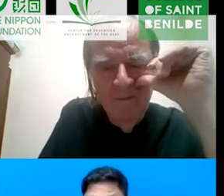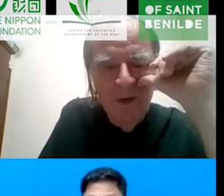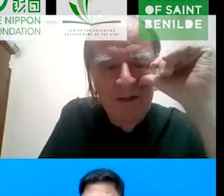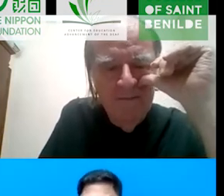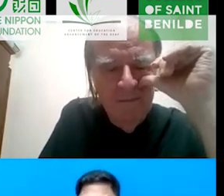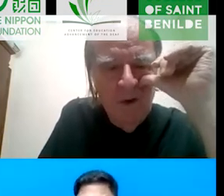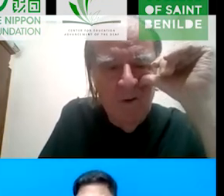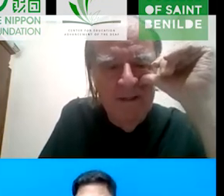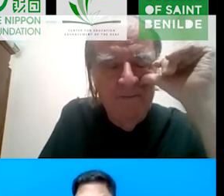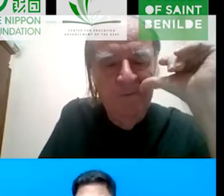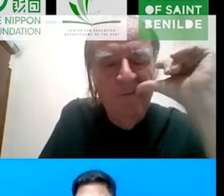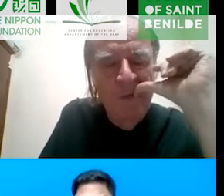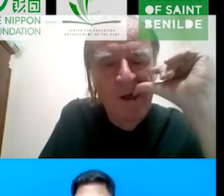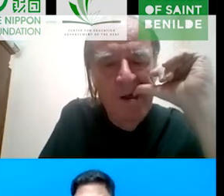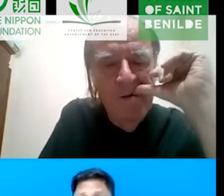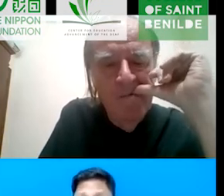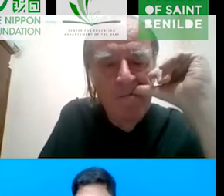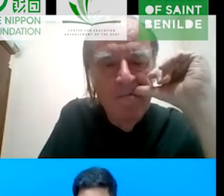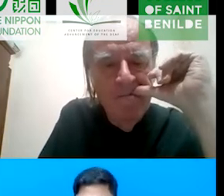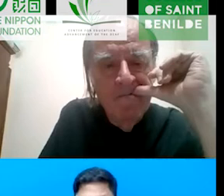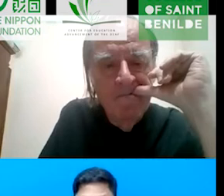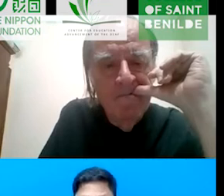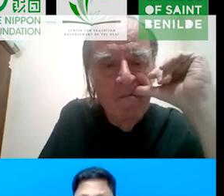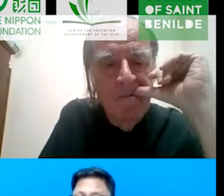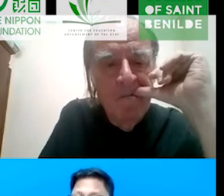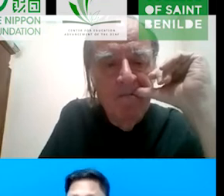Yeah. Okay. Okay.